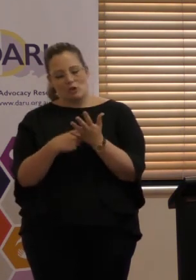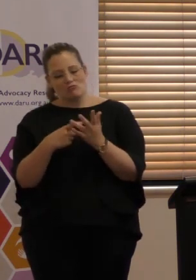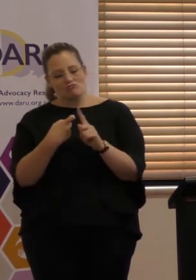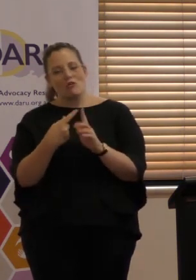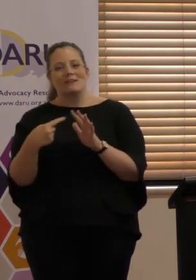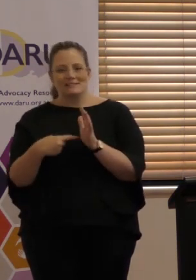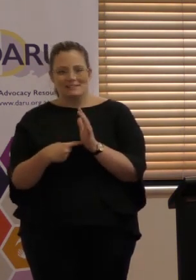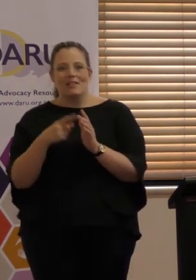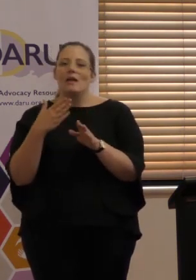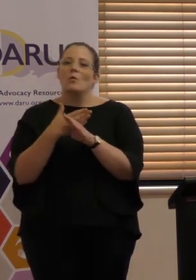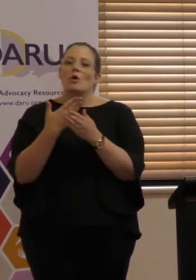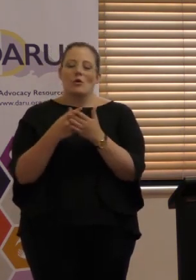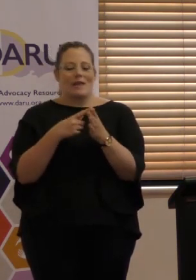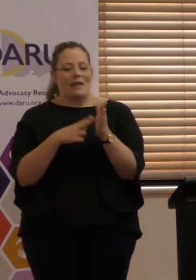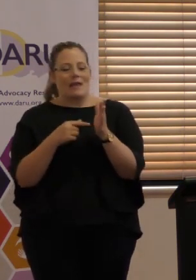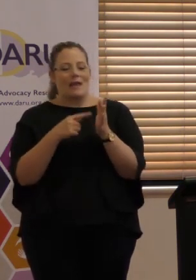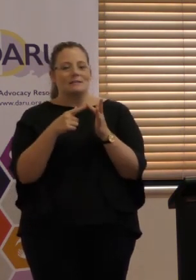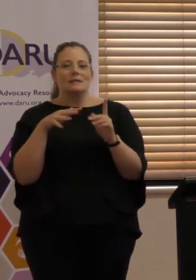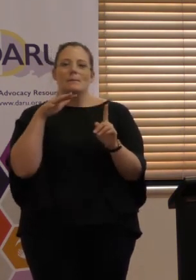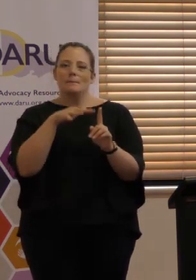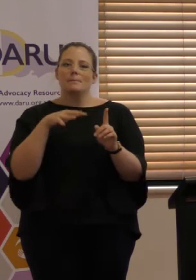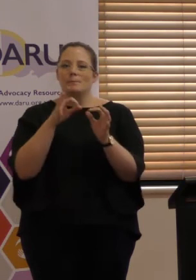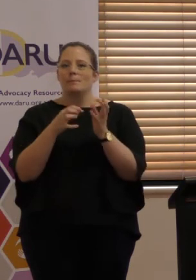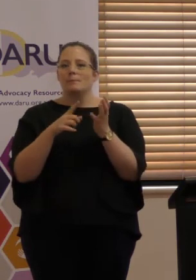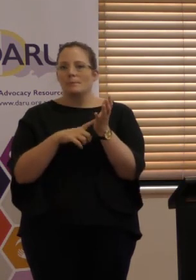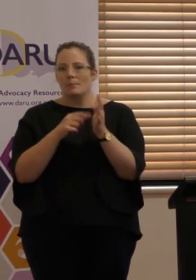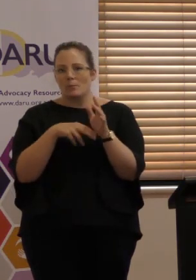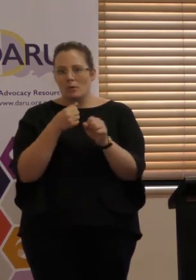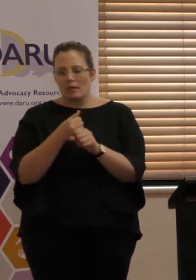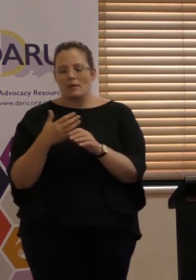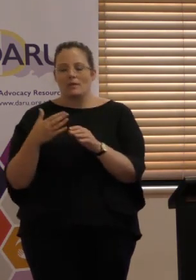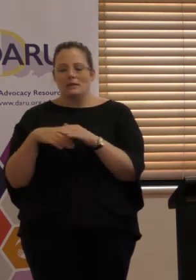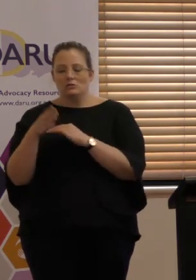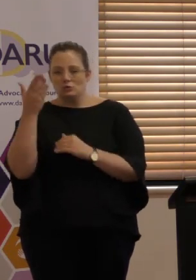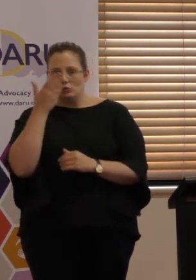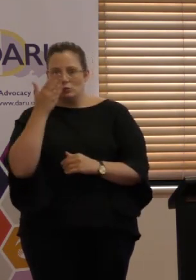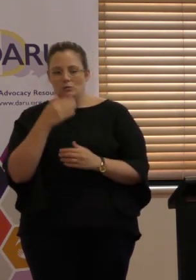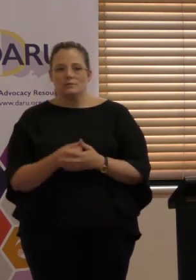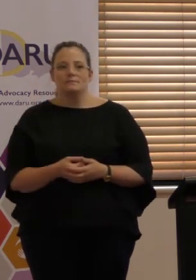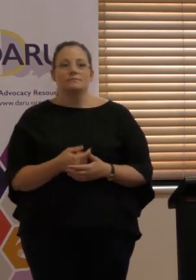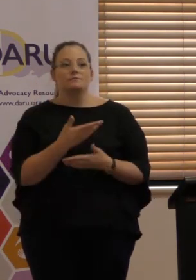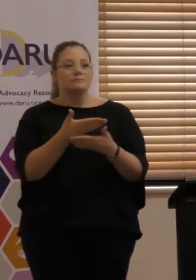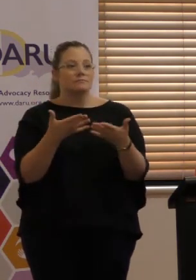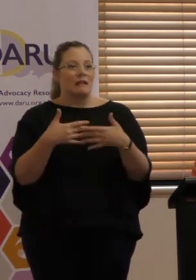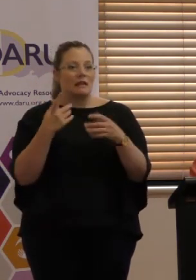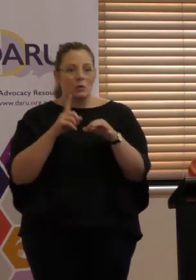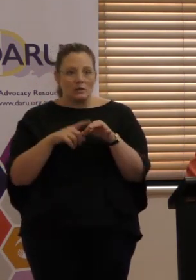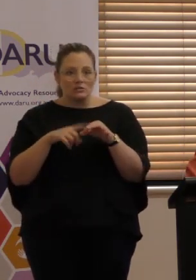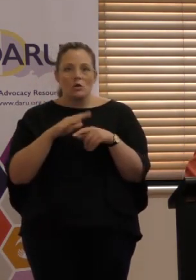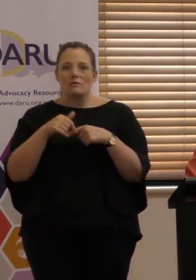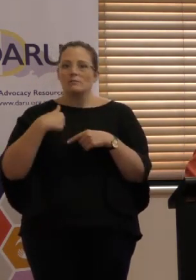anti-bullying workshops in schools. But if you've got any questions about any of those resources or what YDAS does, I'd be more than happy to answer